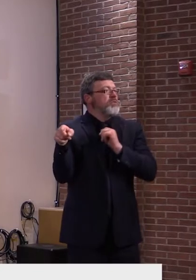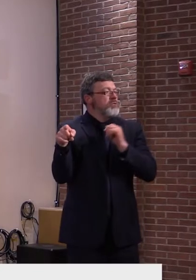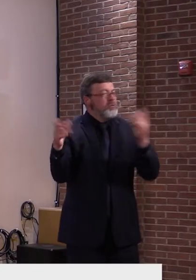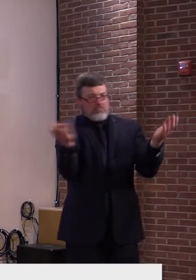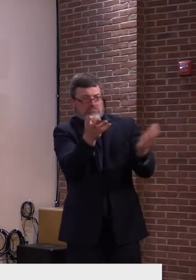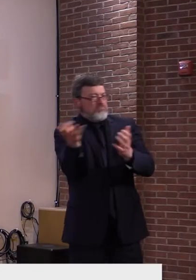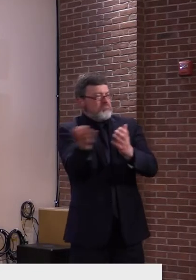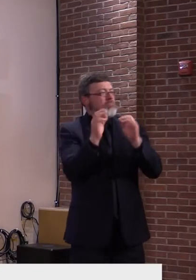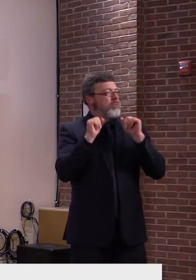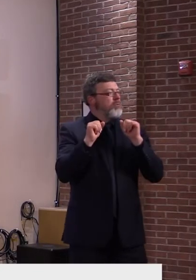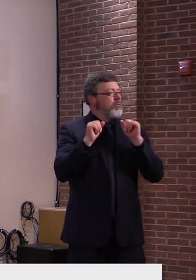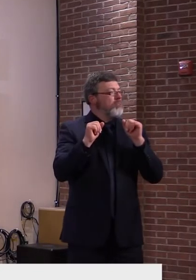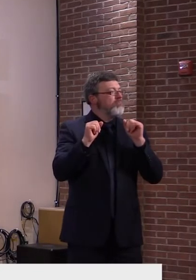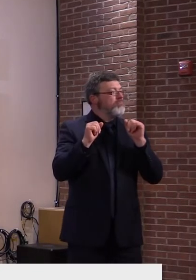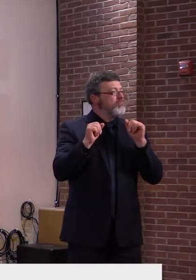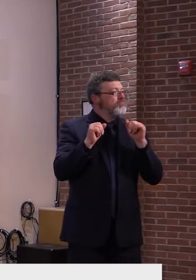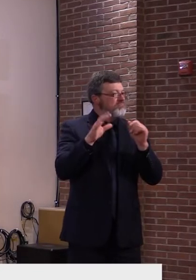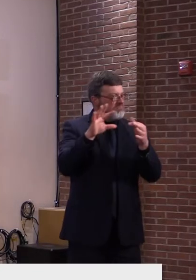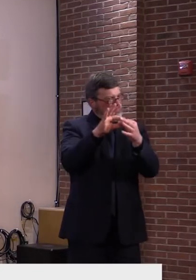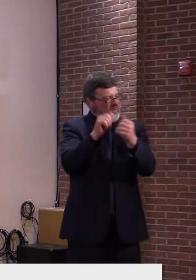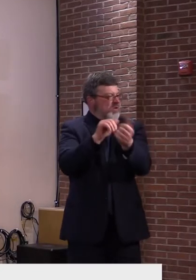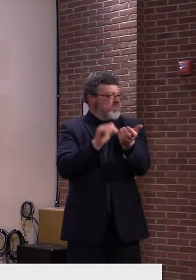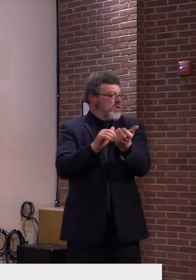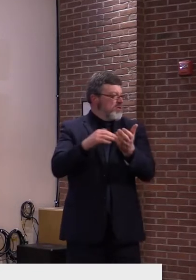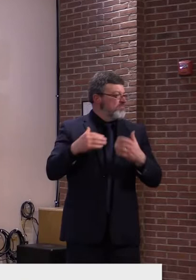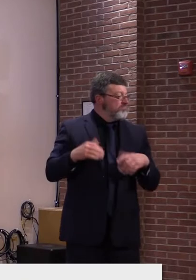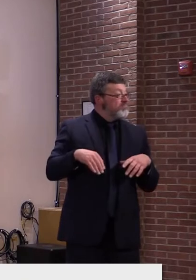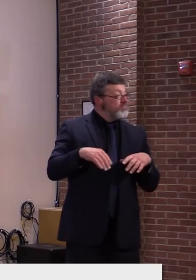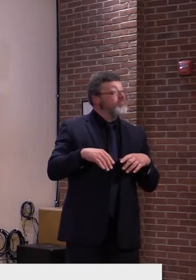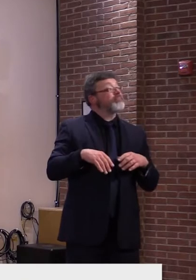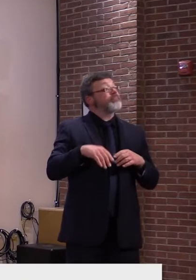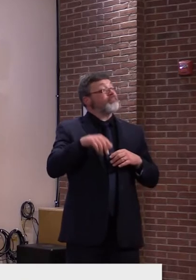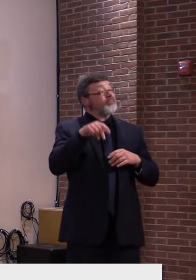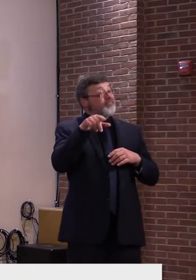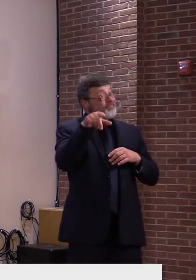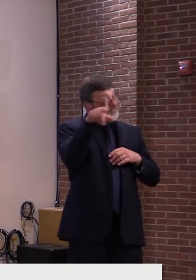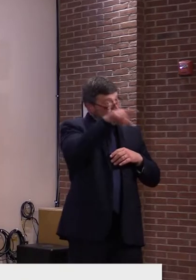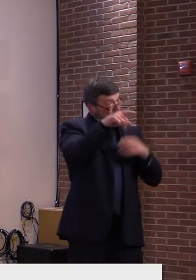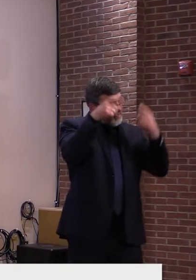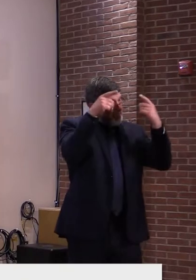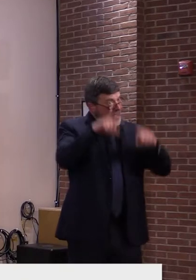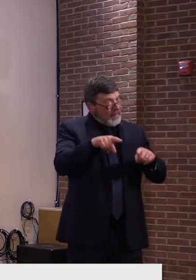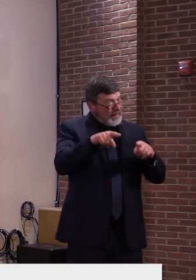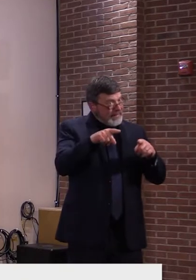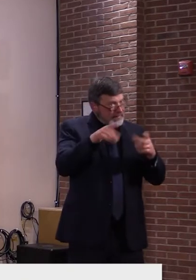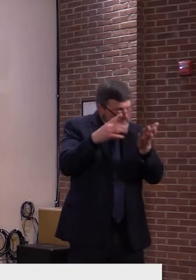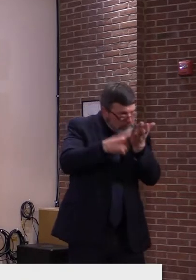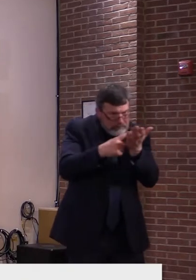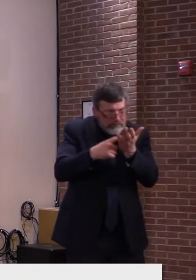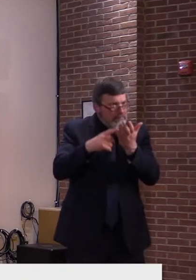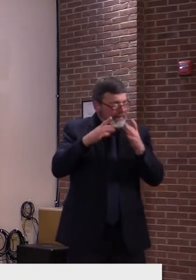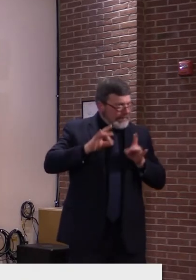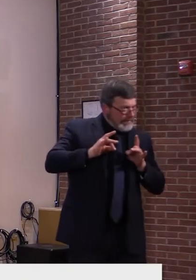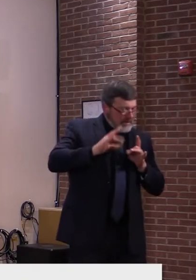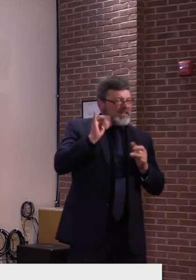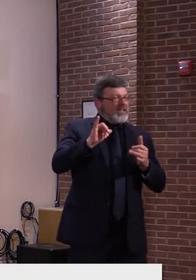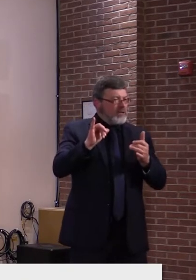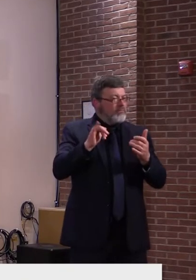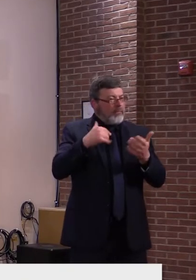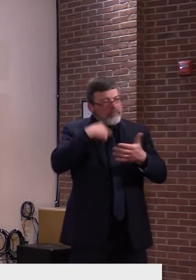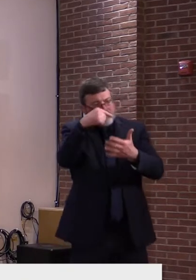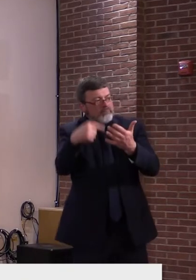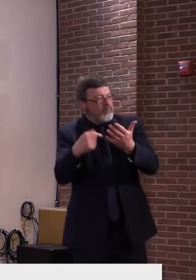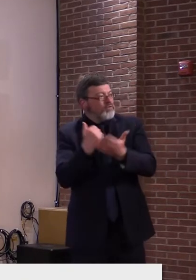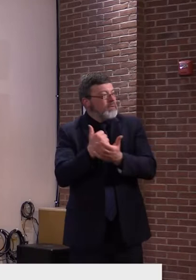Finally, a reminder about what to do if you do get sick. I know it can be hard, but please stay home